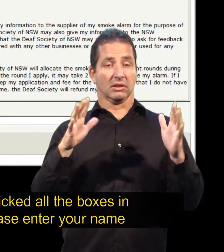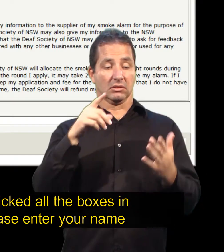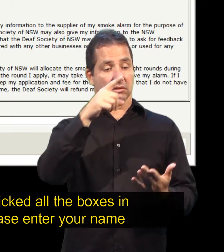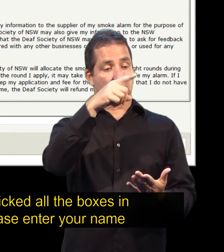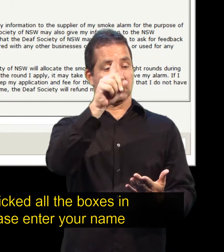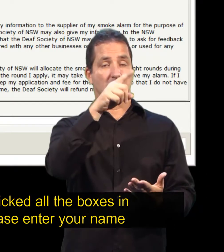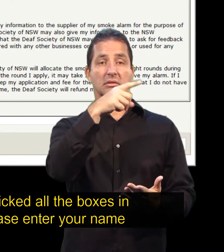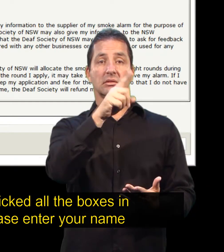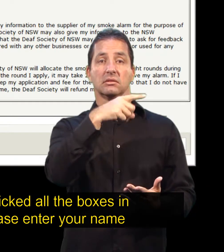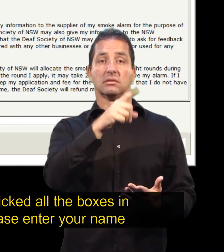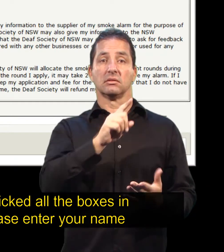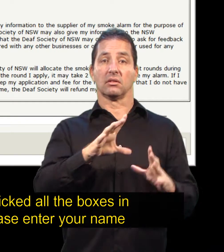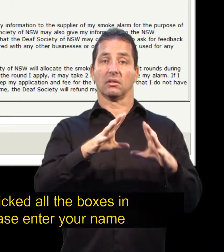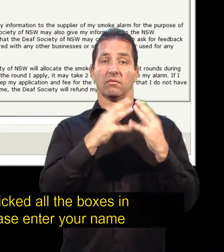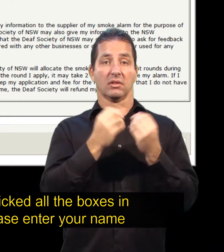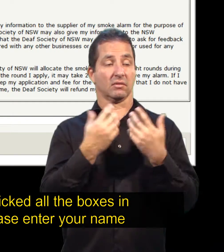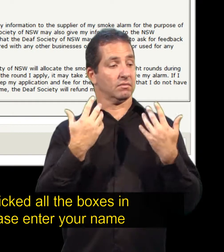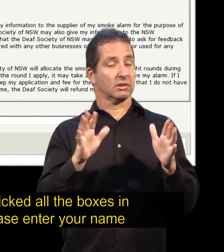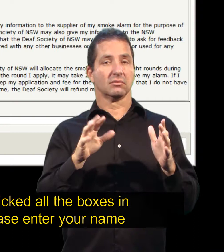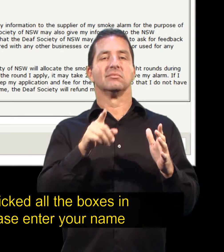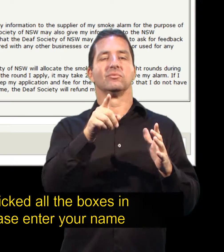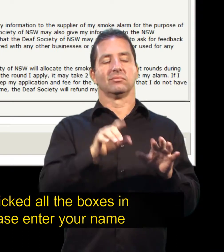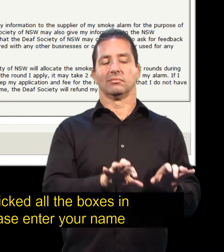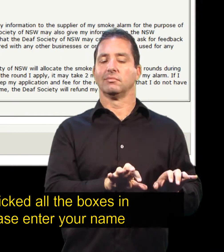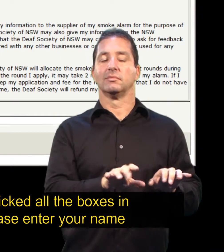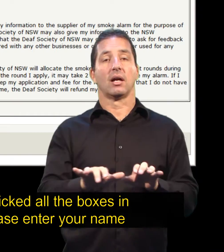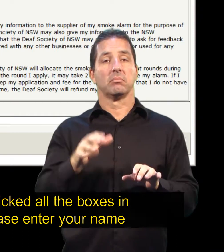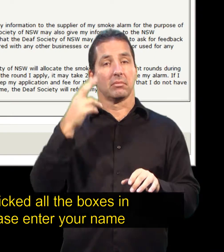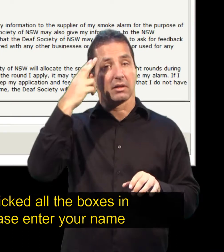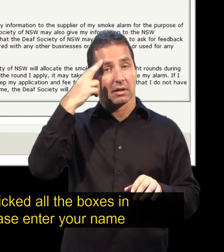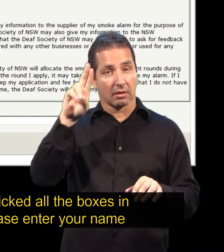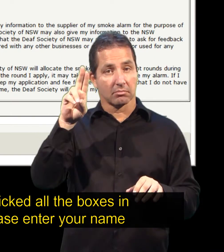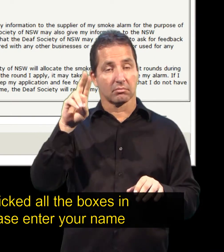Once you have ticked all the boxes in this section, please enter your name